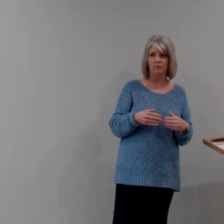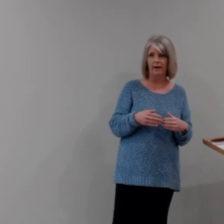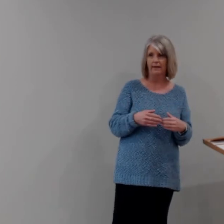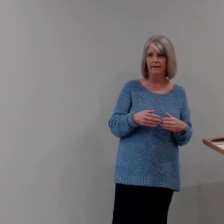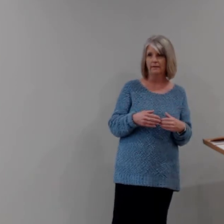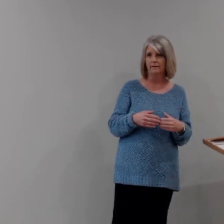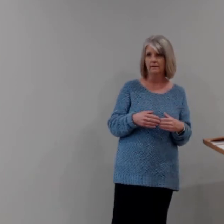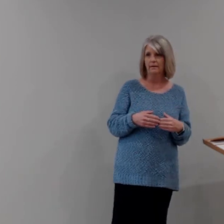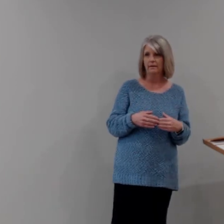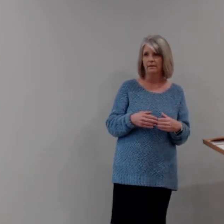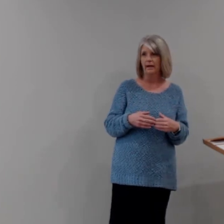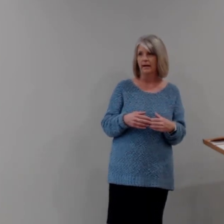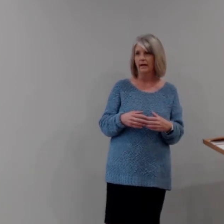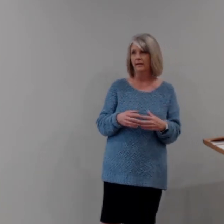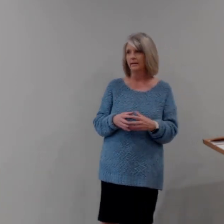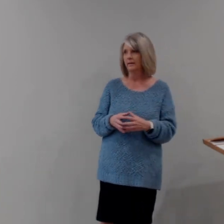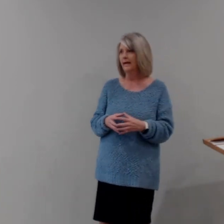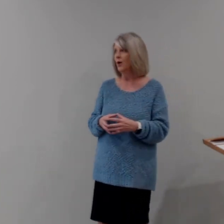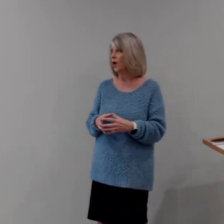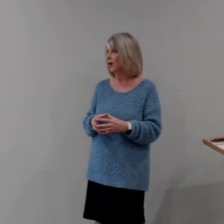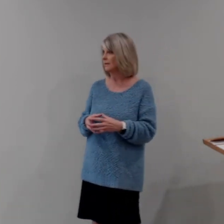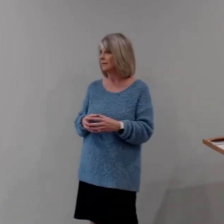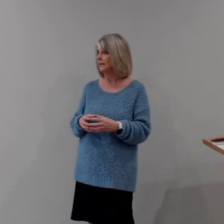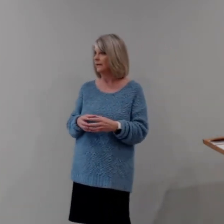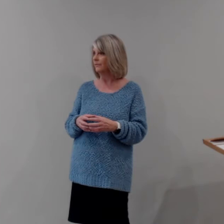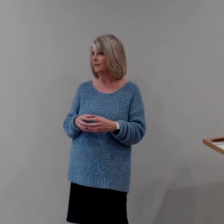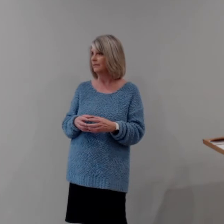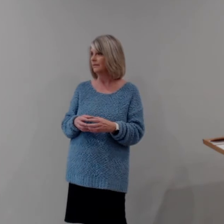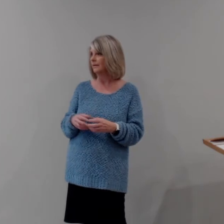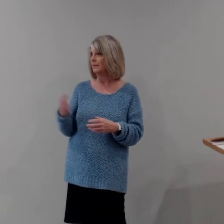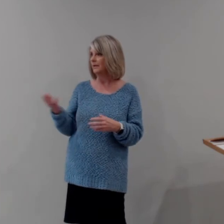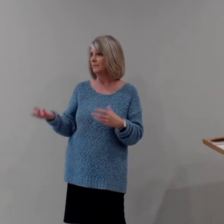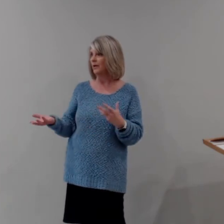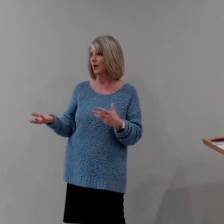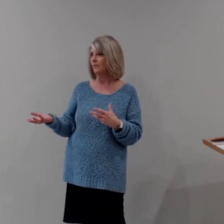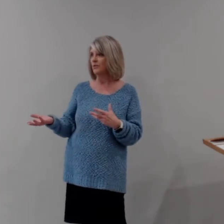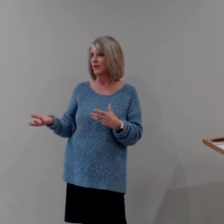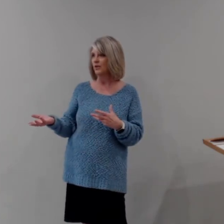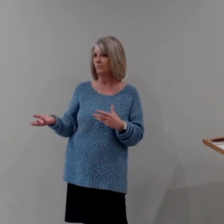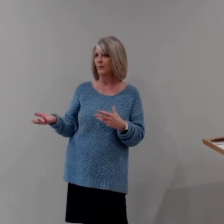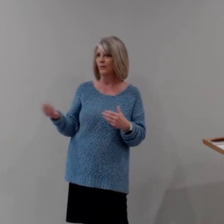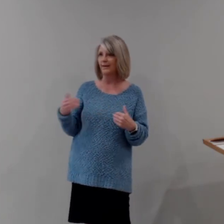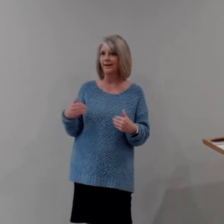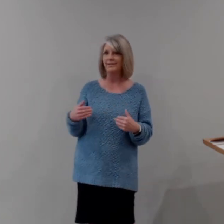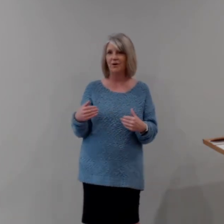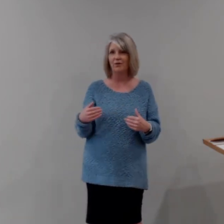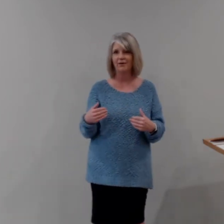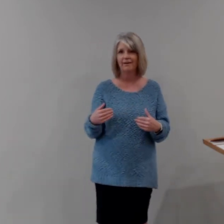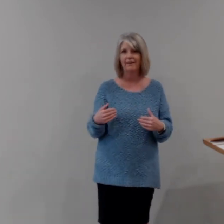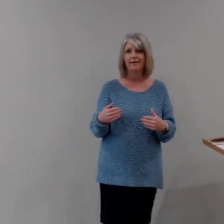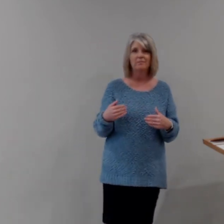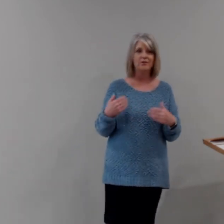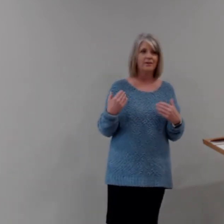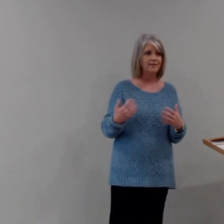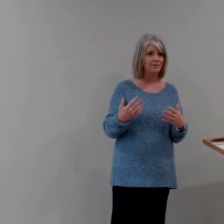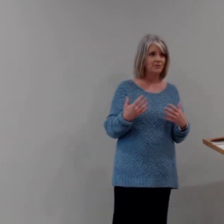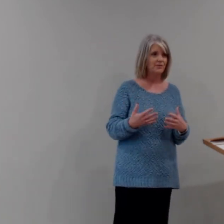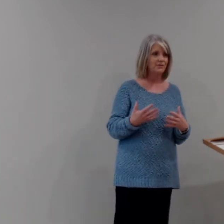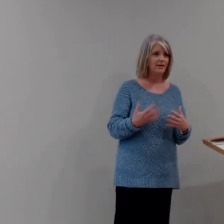away, and that's hard even, I mean, to make conversation when we can talk, much less if we're using our